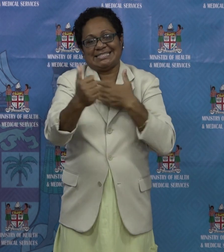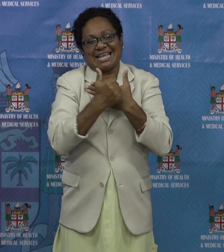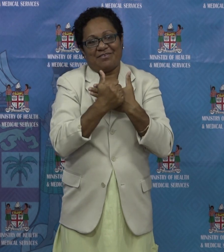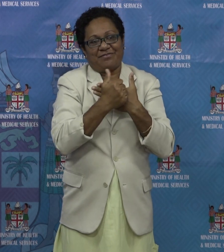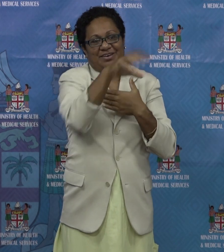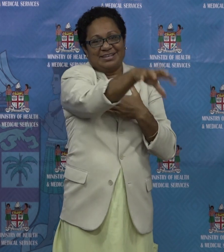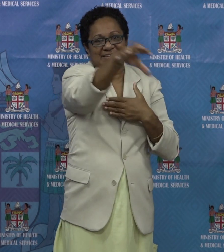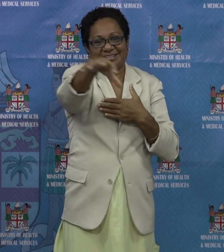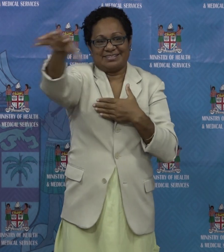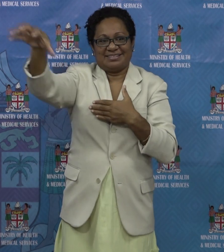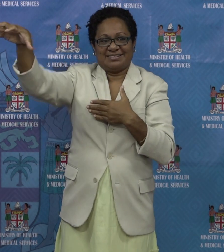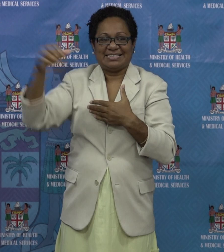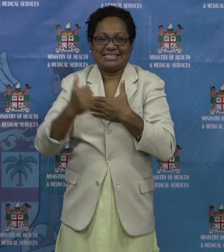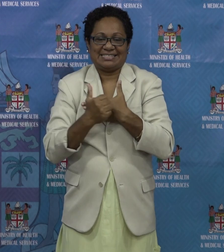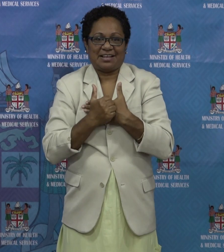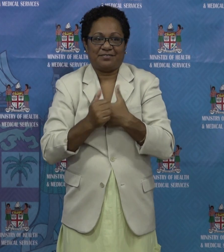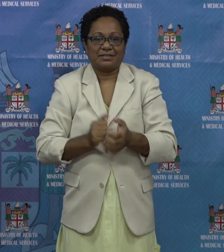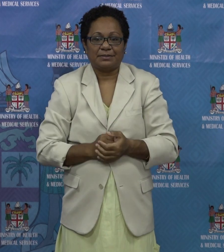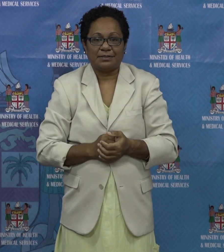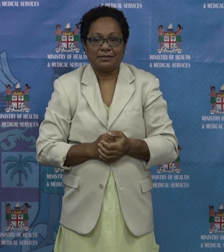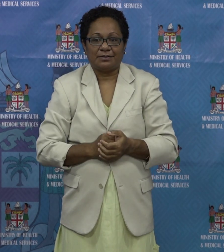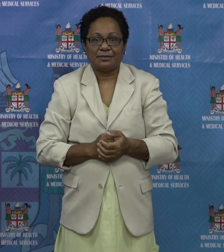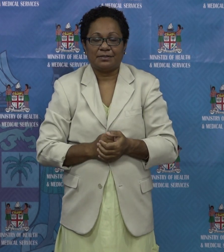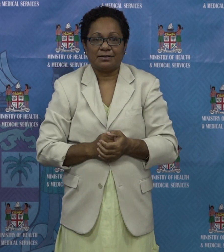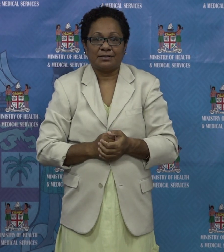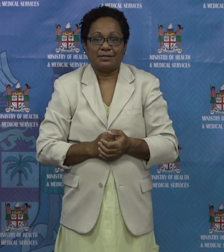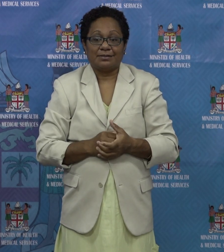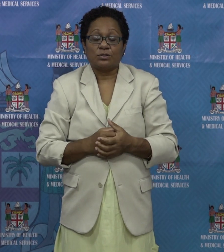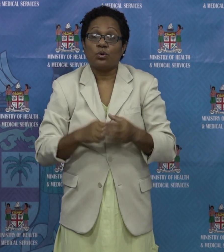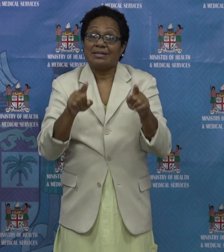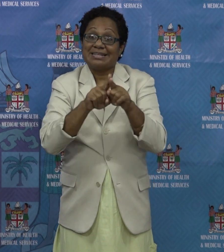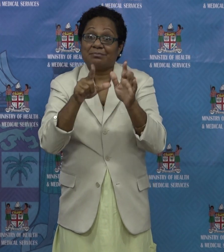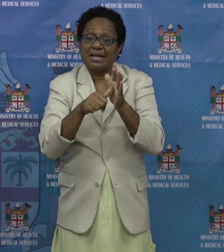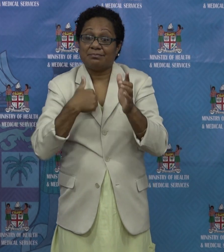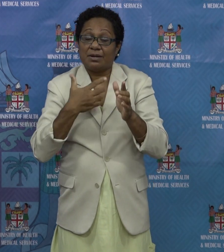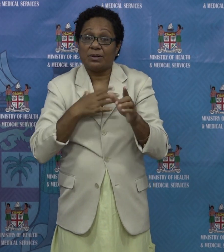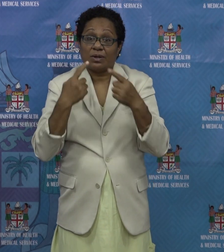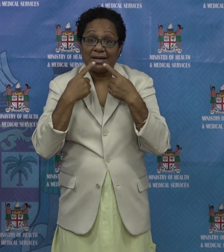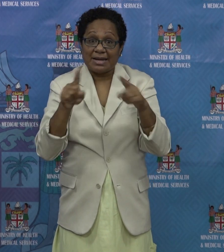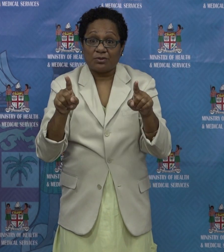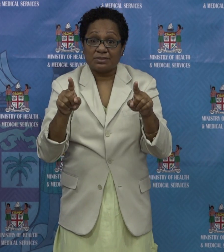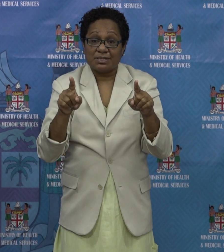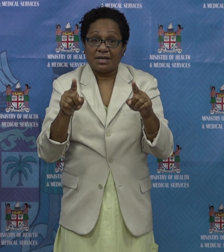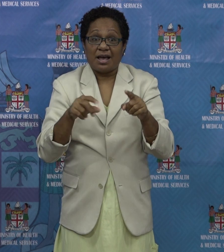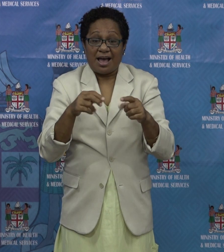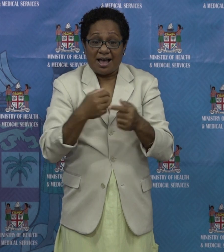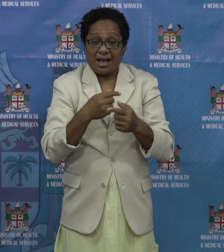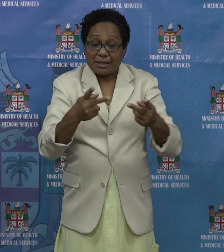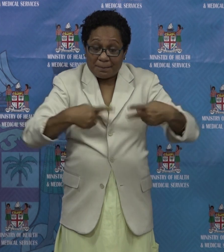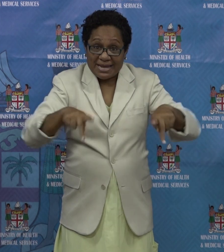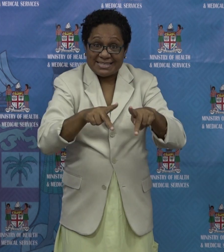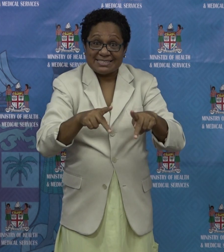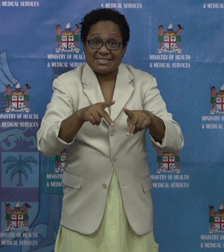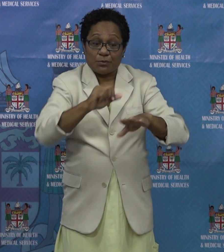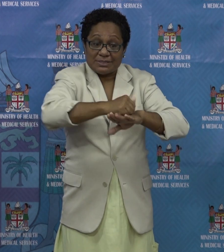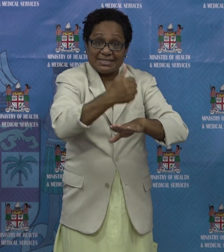The point we're making also is that we are confident in our distribution of screening clinics